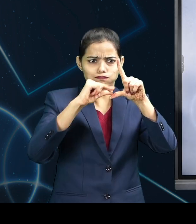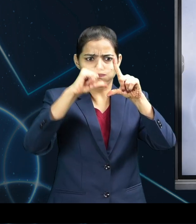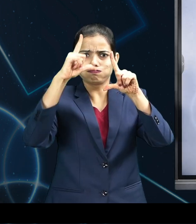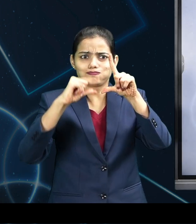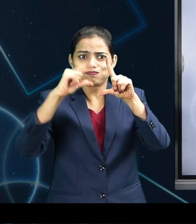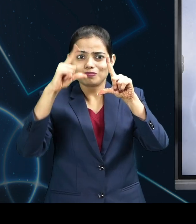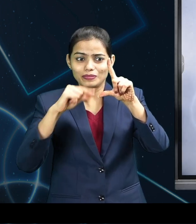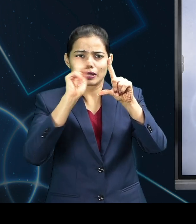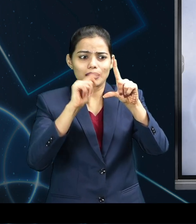statistics,